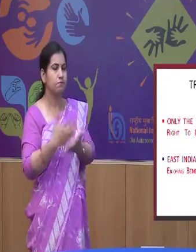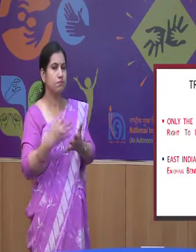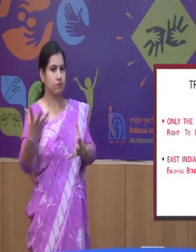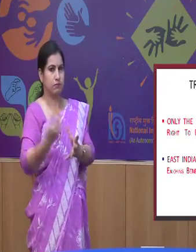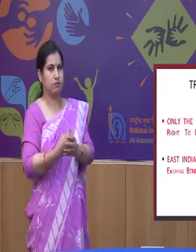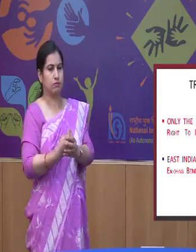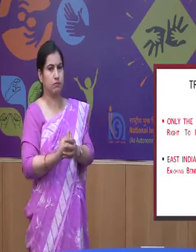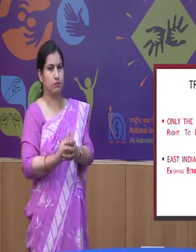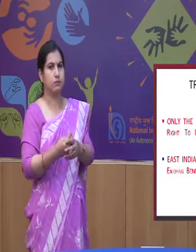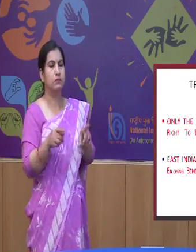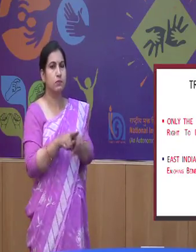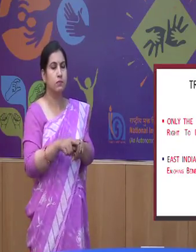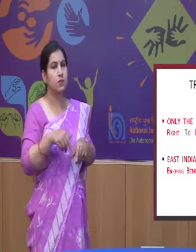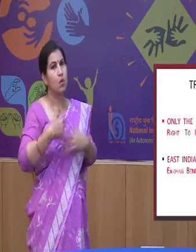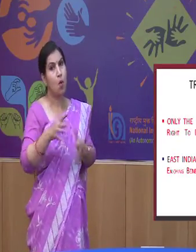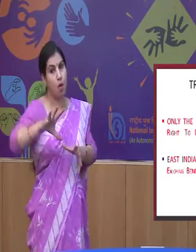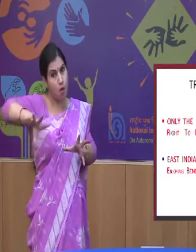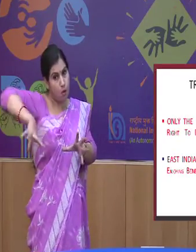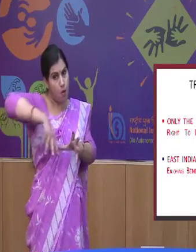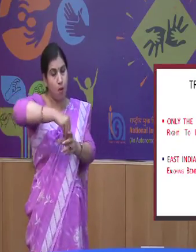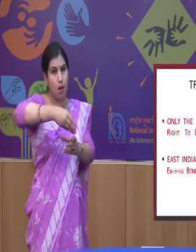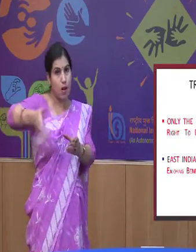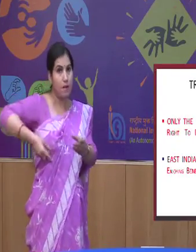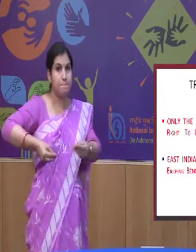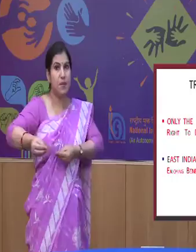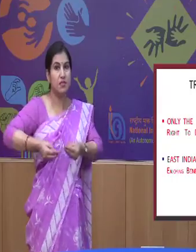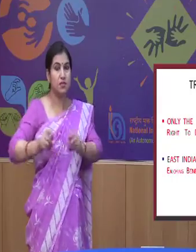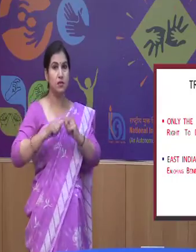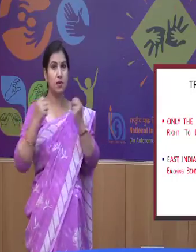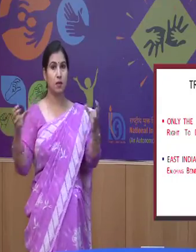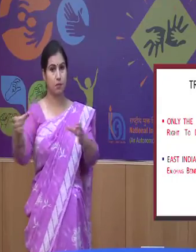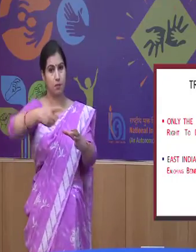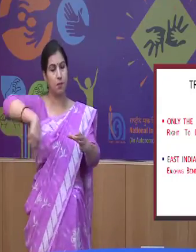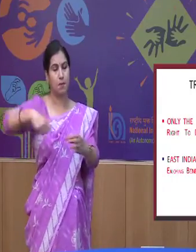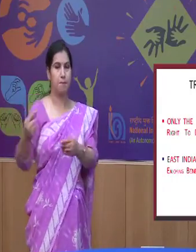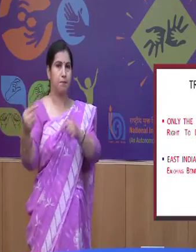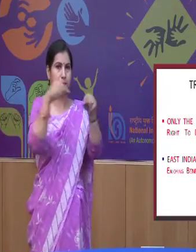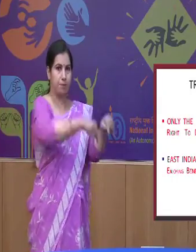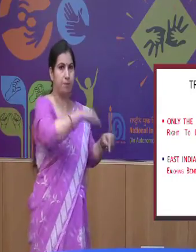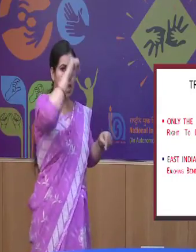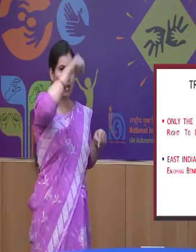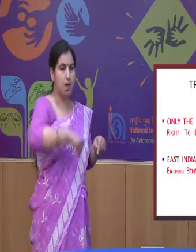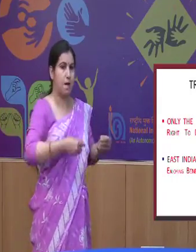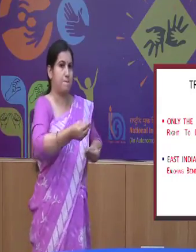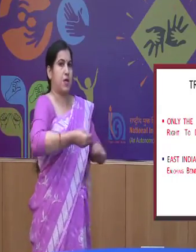and all the British businessmen could do business in India.